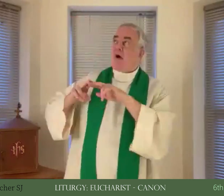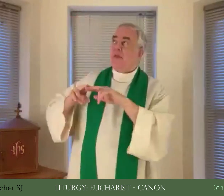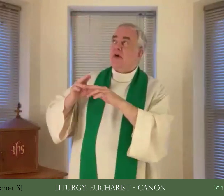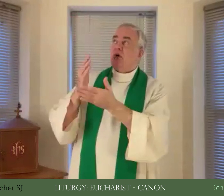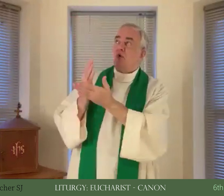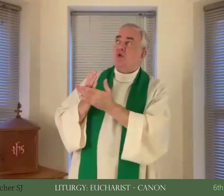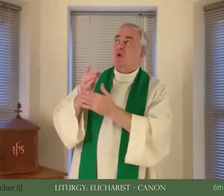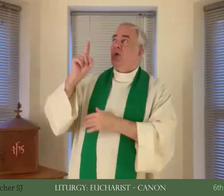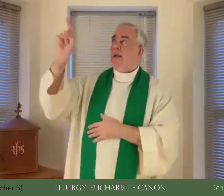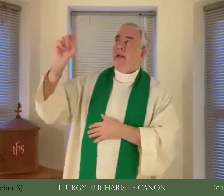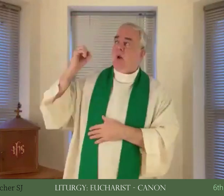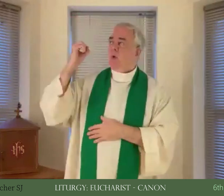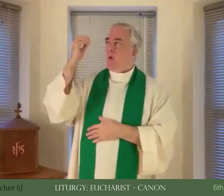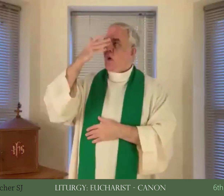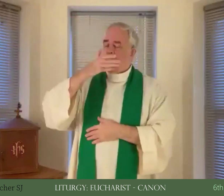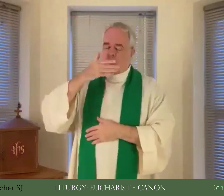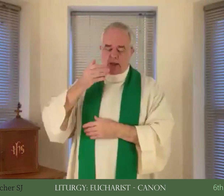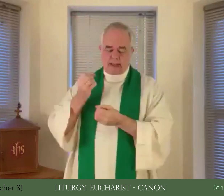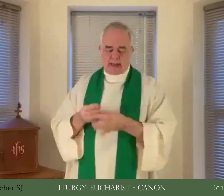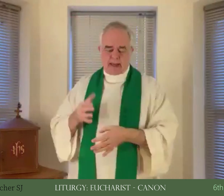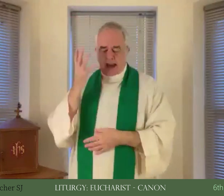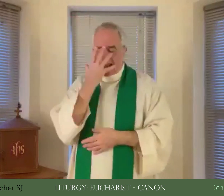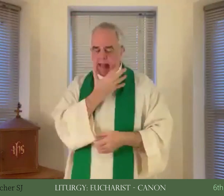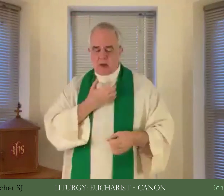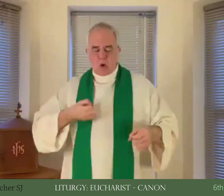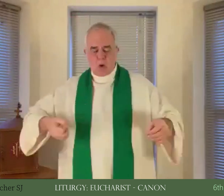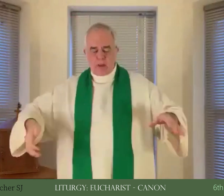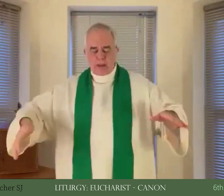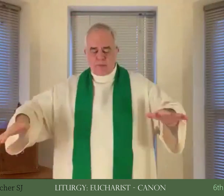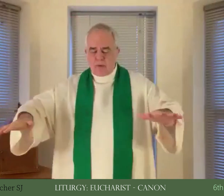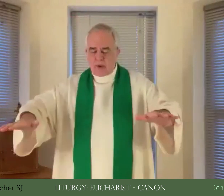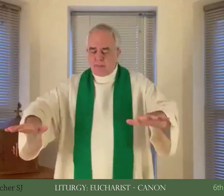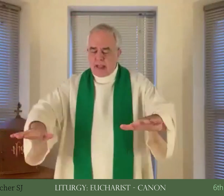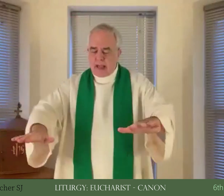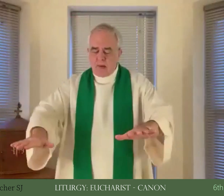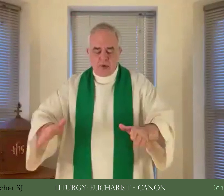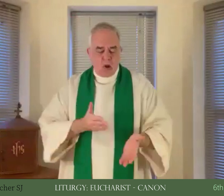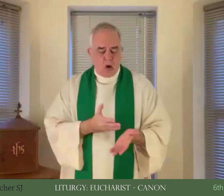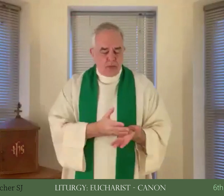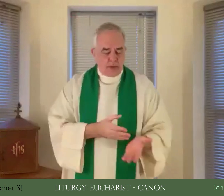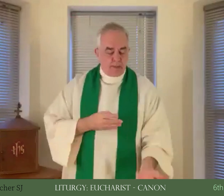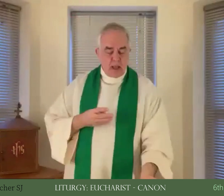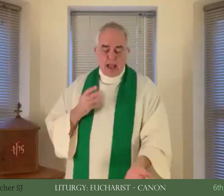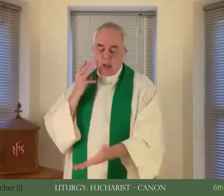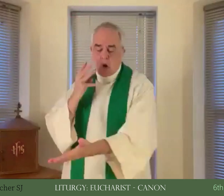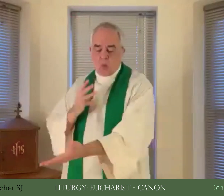Father, truly you are holy. Let your Holy Spirit come down on this bread and